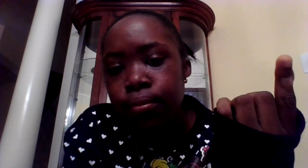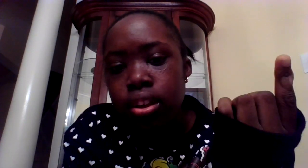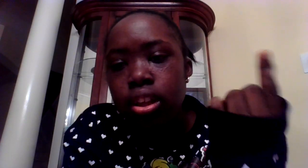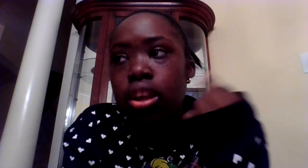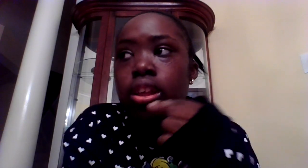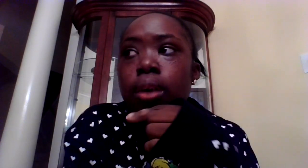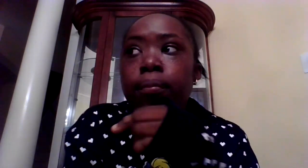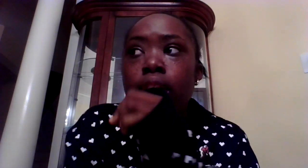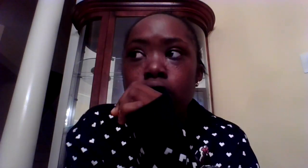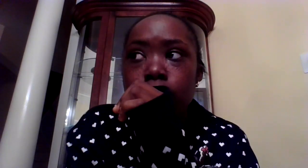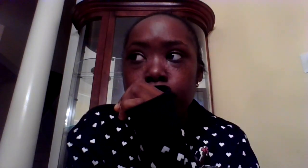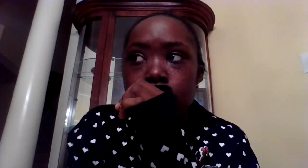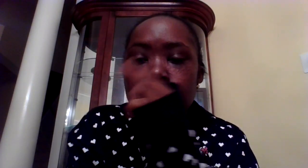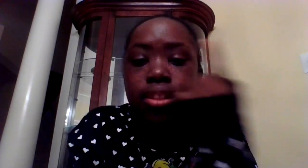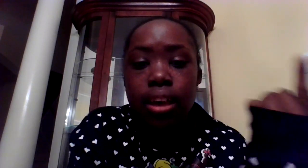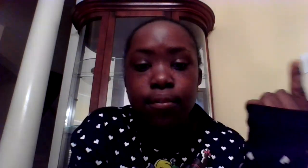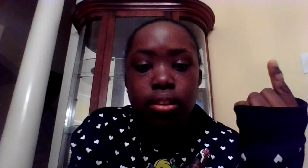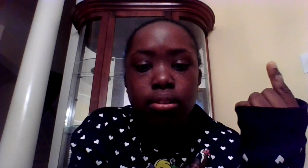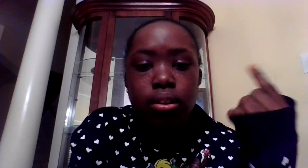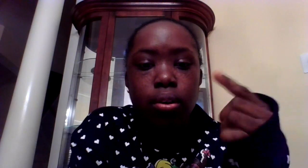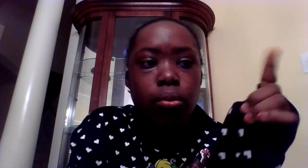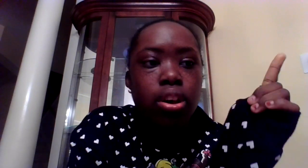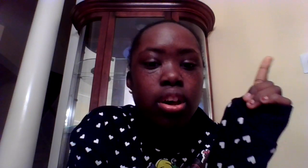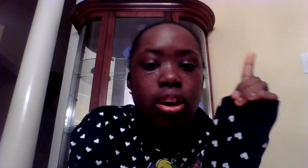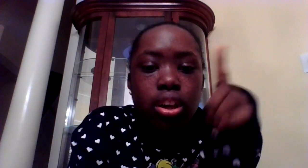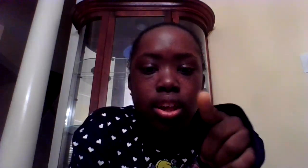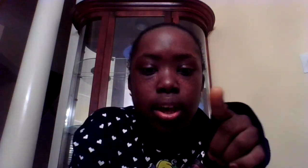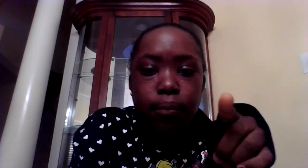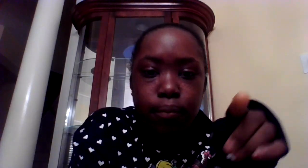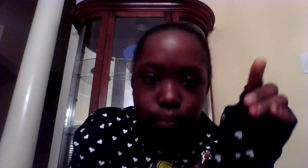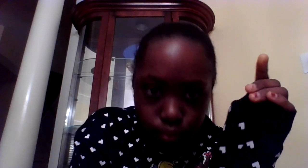6:11. The bus gonna be here 7. So, yeah.